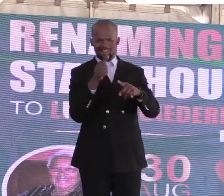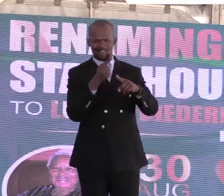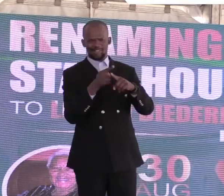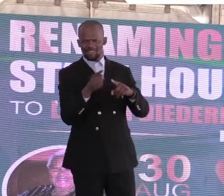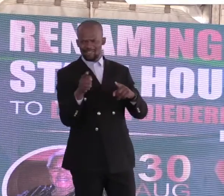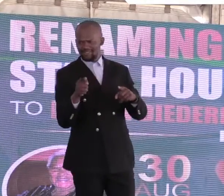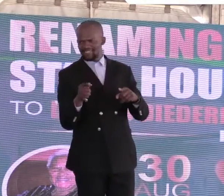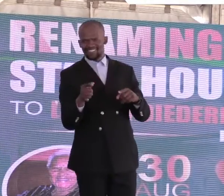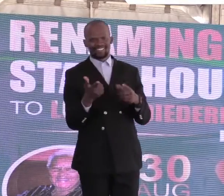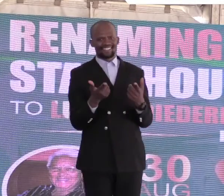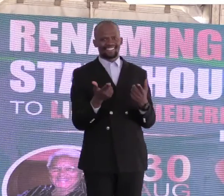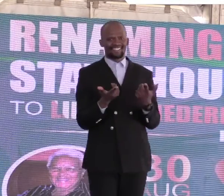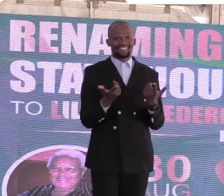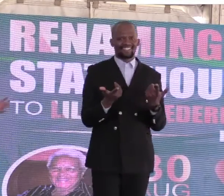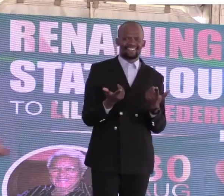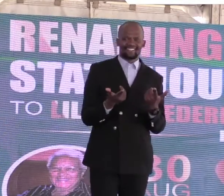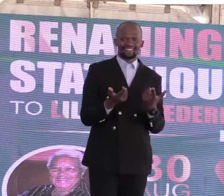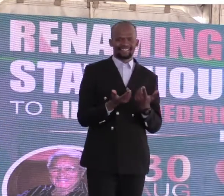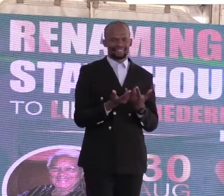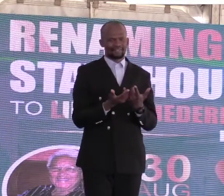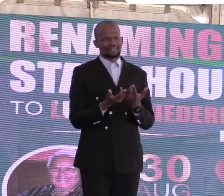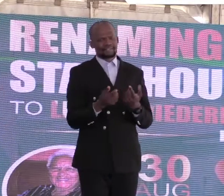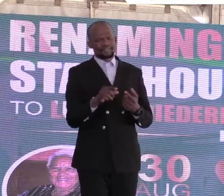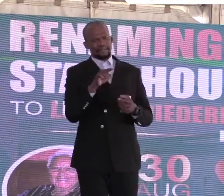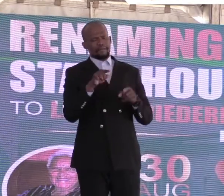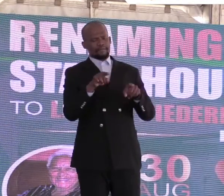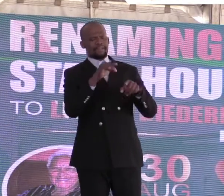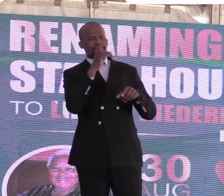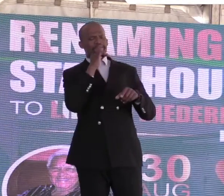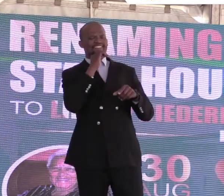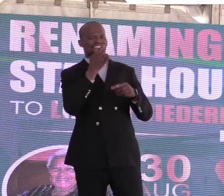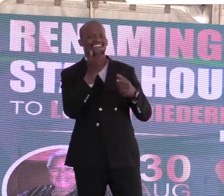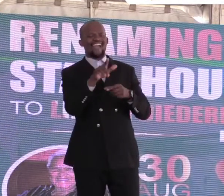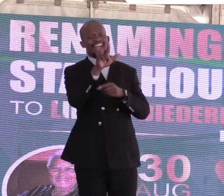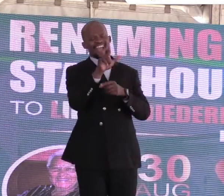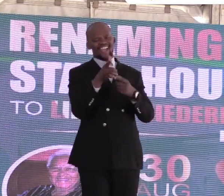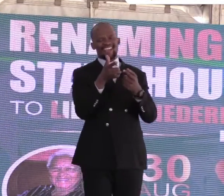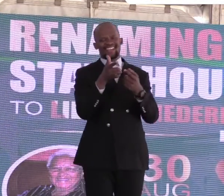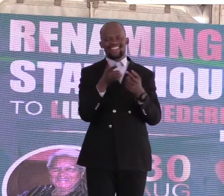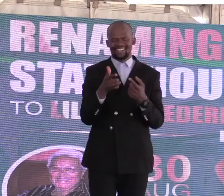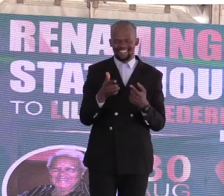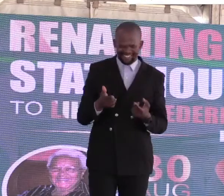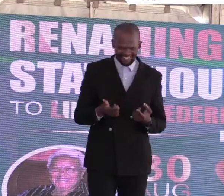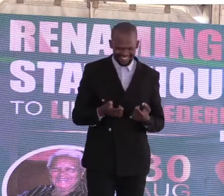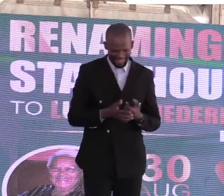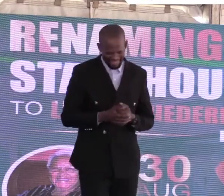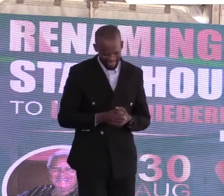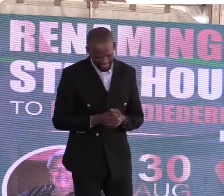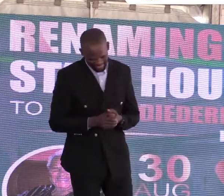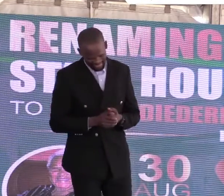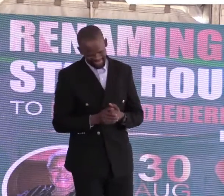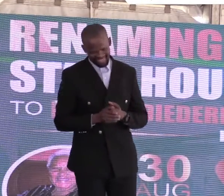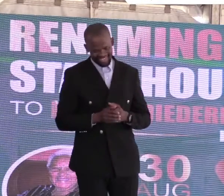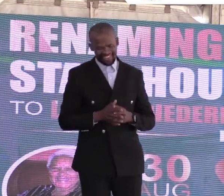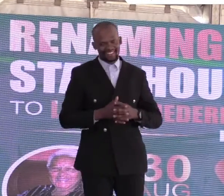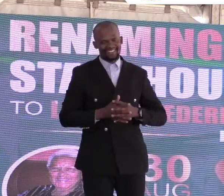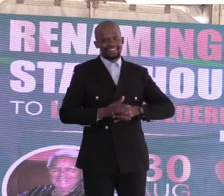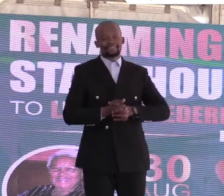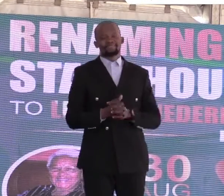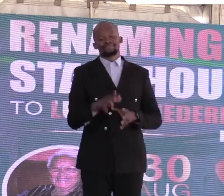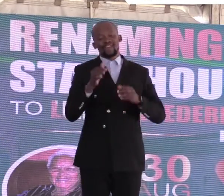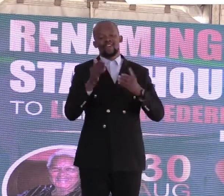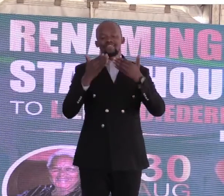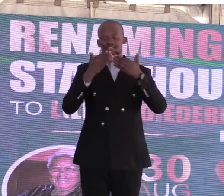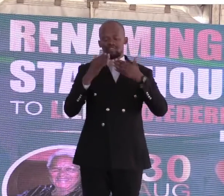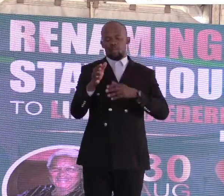it says the leaf does not fall far off from the tree. But yeah, I think I tried. Thank you so much. Thank you so much for telling